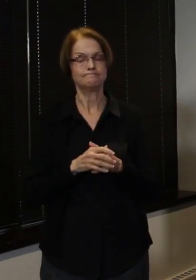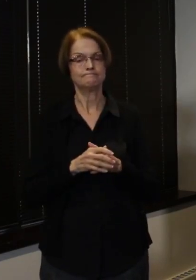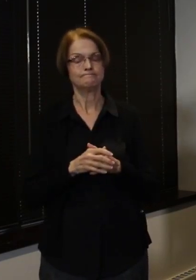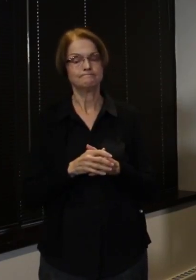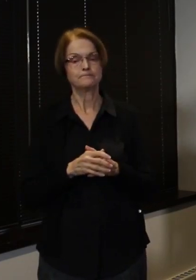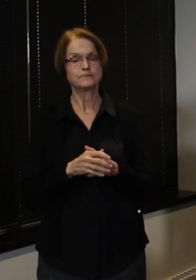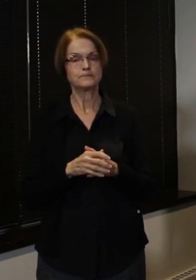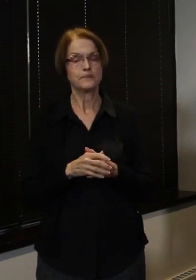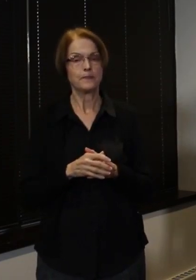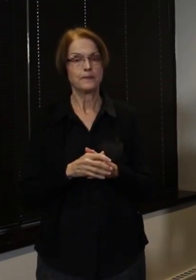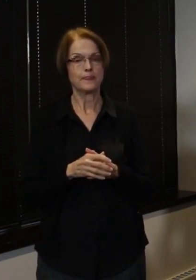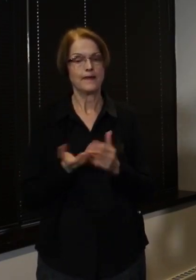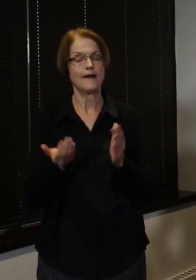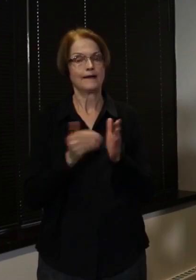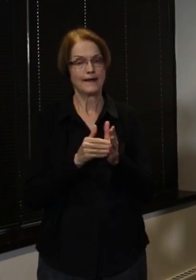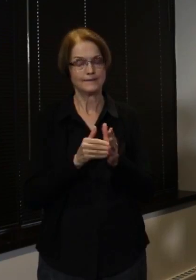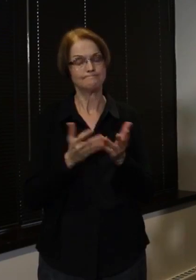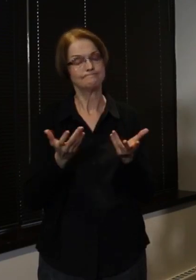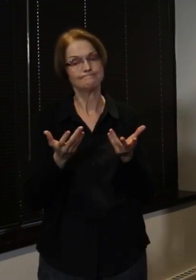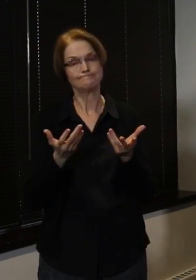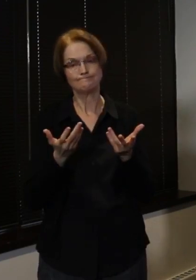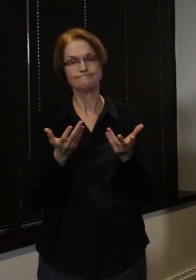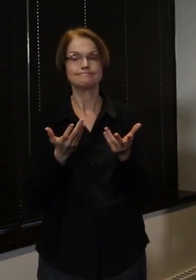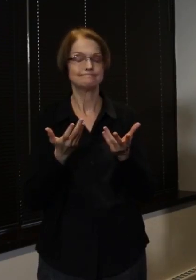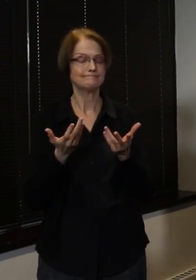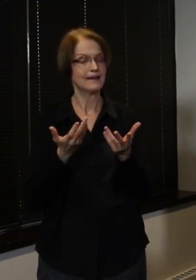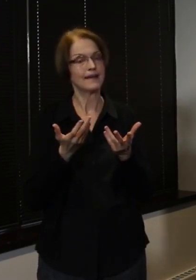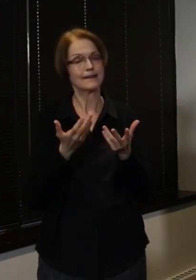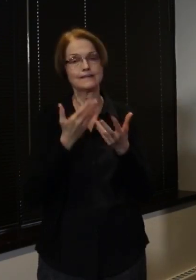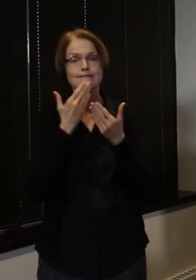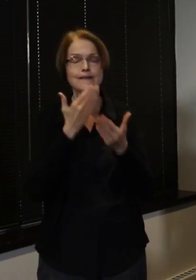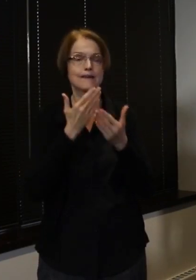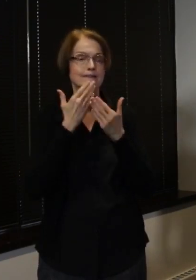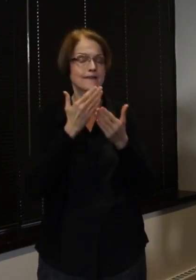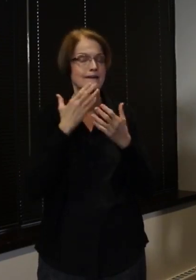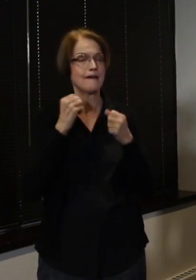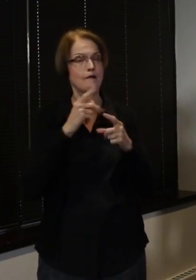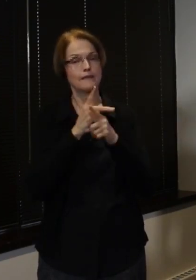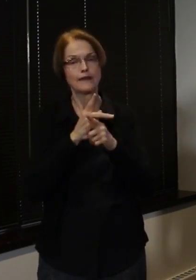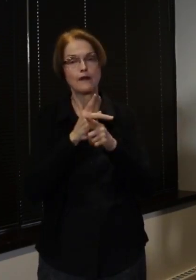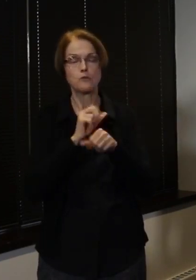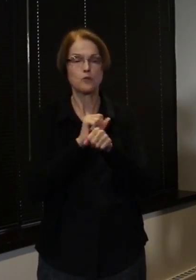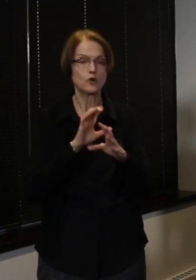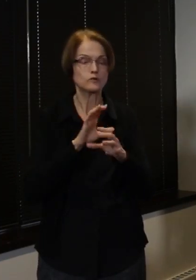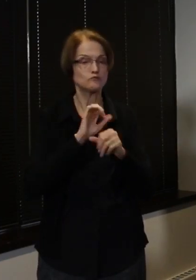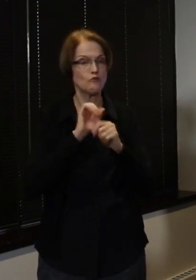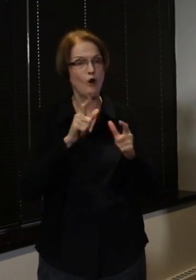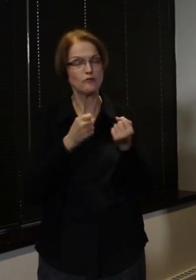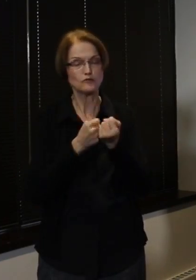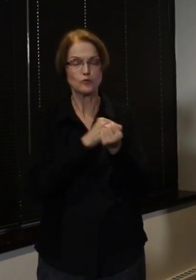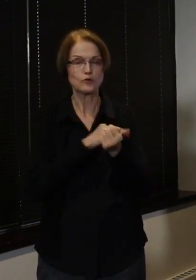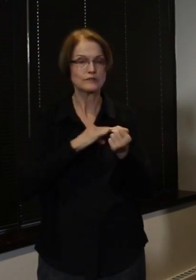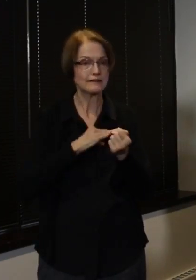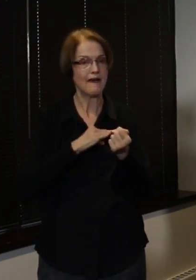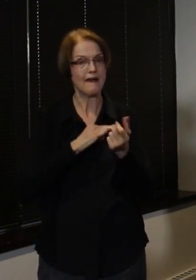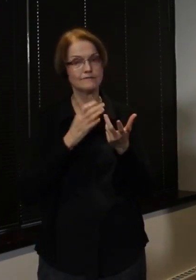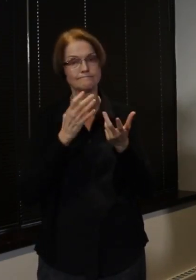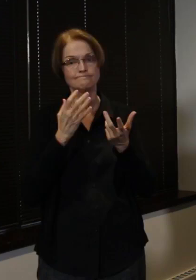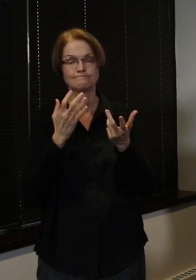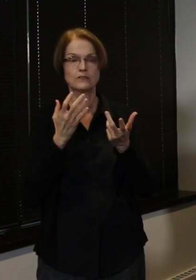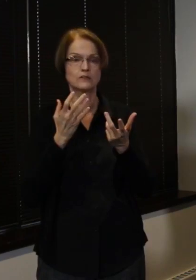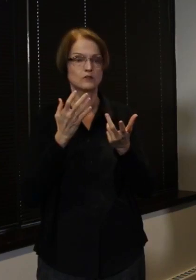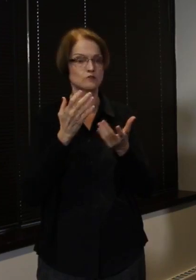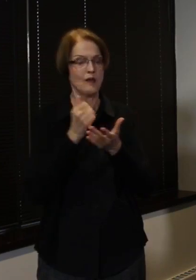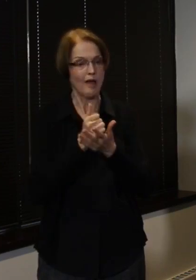our hospitals. And again, another shout out to our healthcare teams and everybody that supports them to get